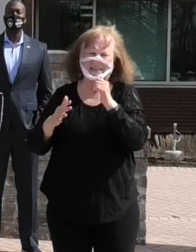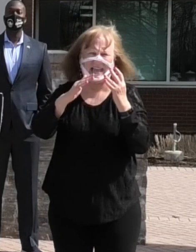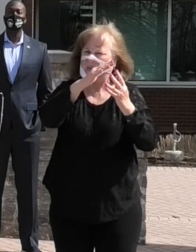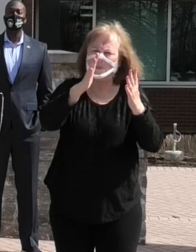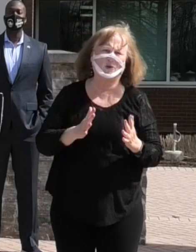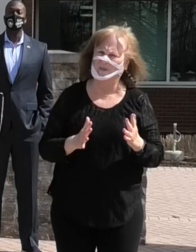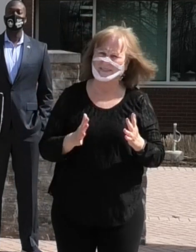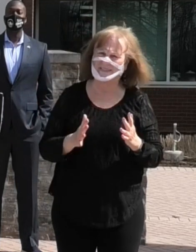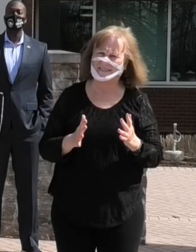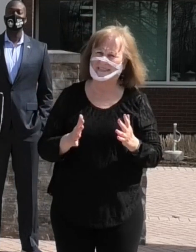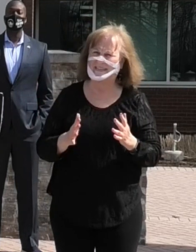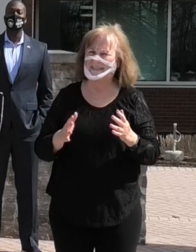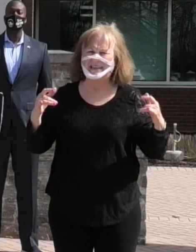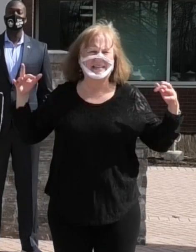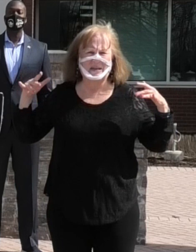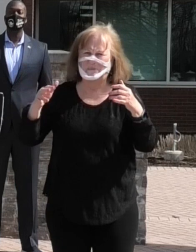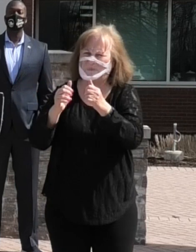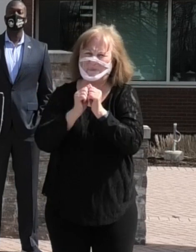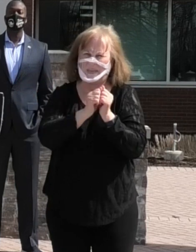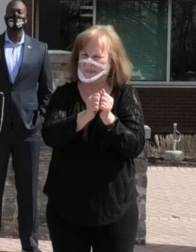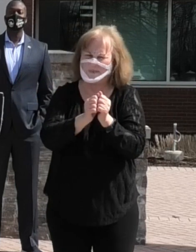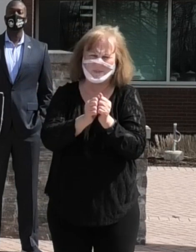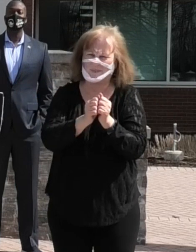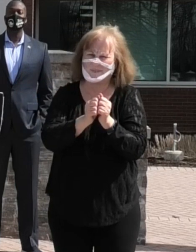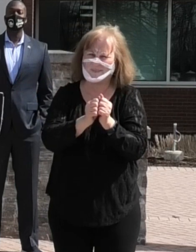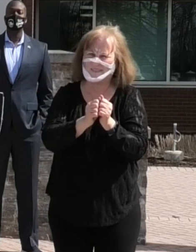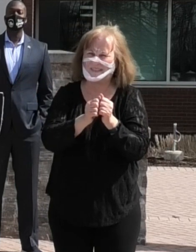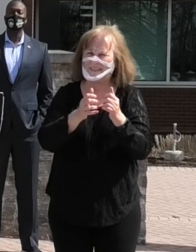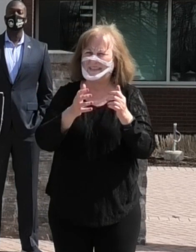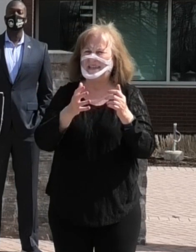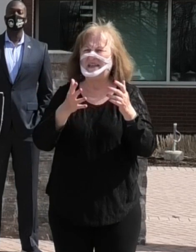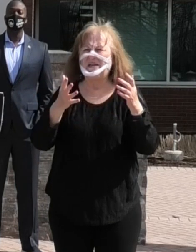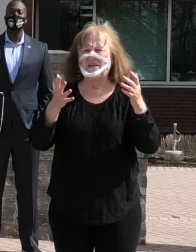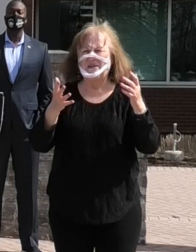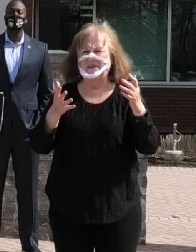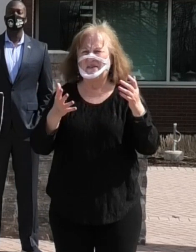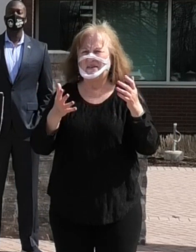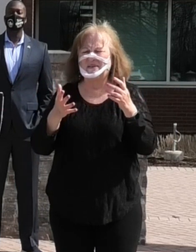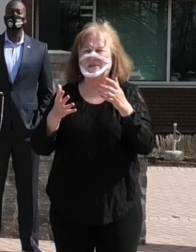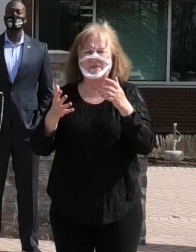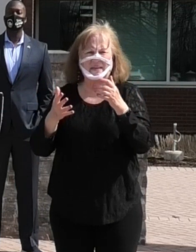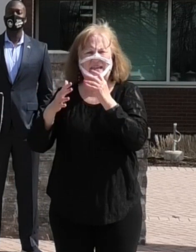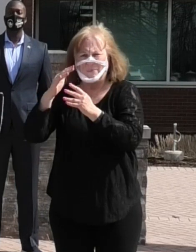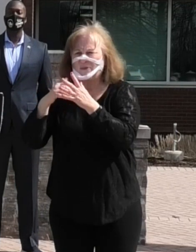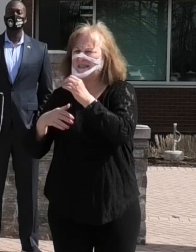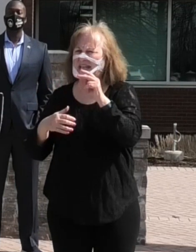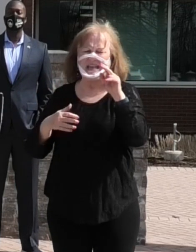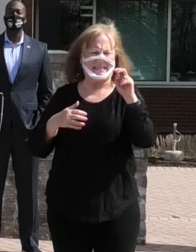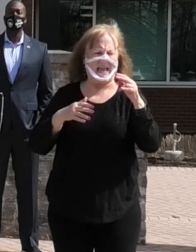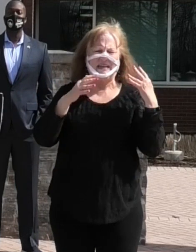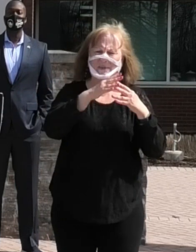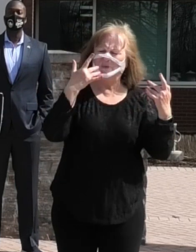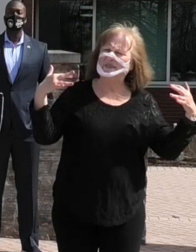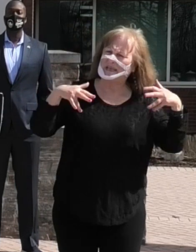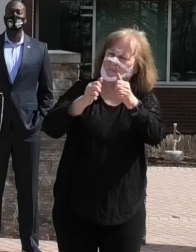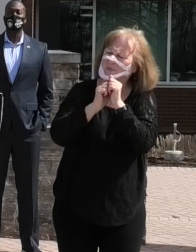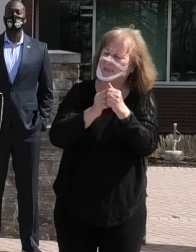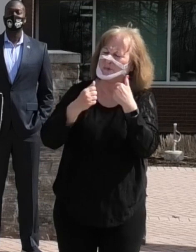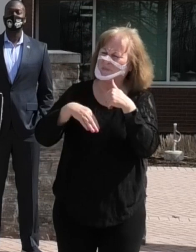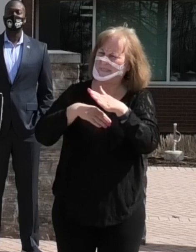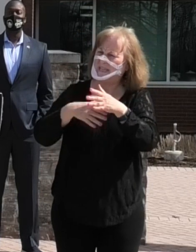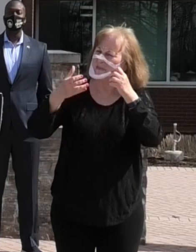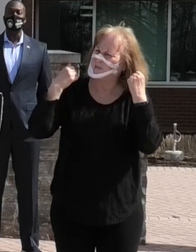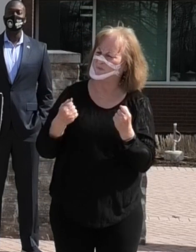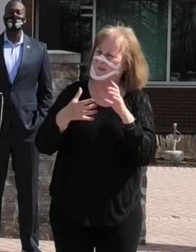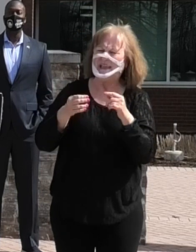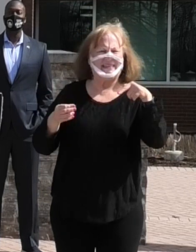immigrants, come together to send a very strong message and say, this is not